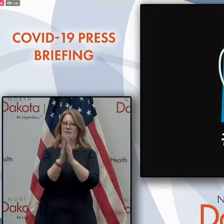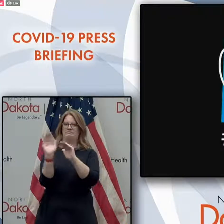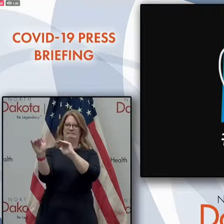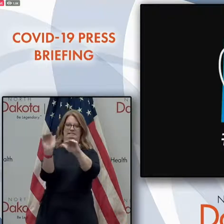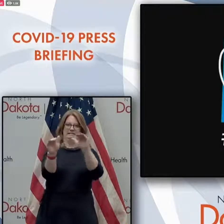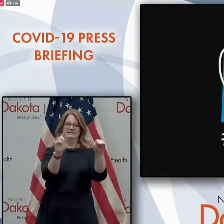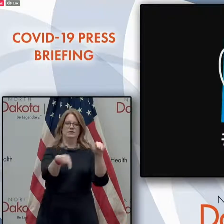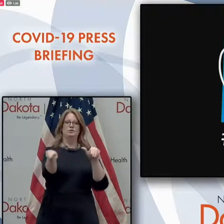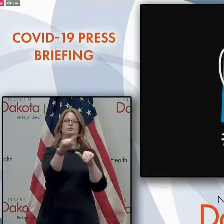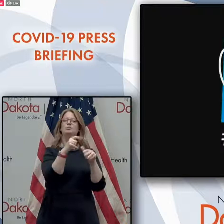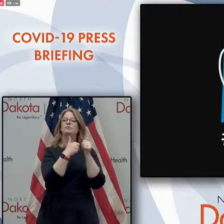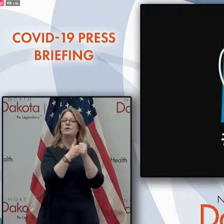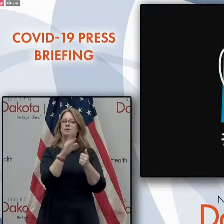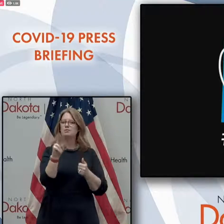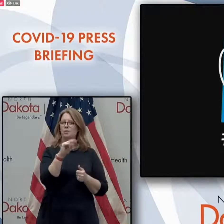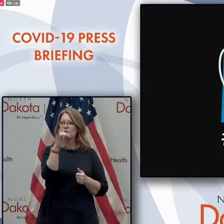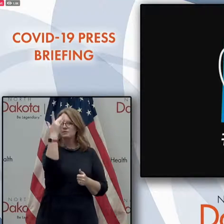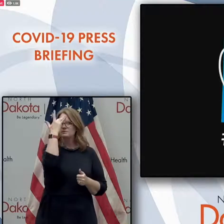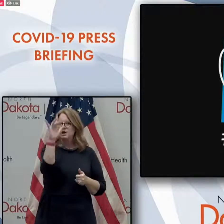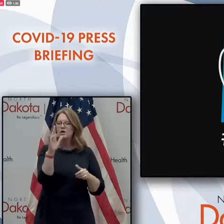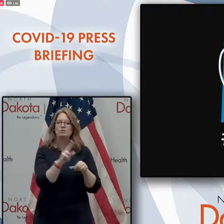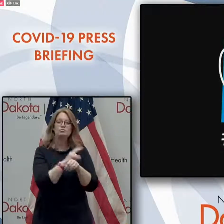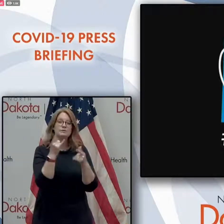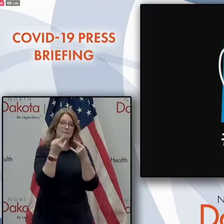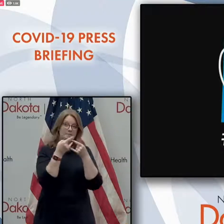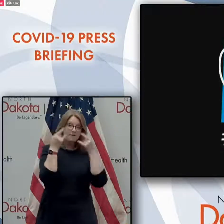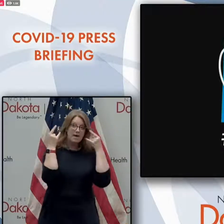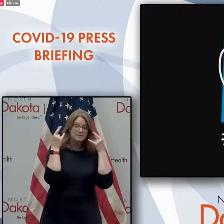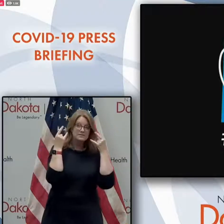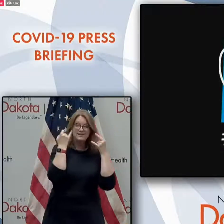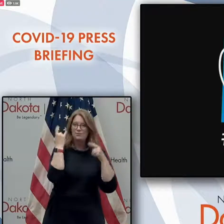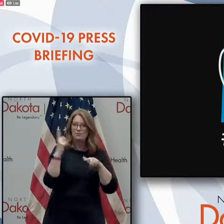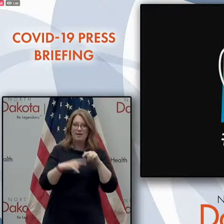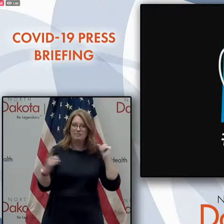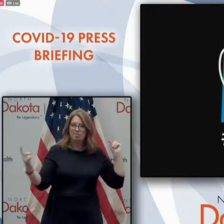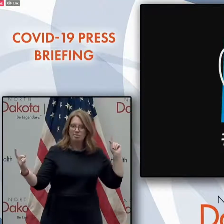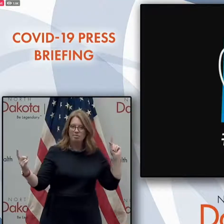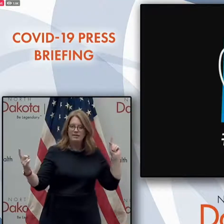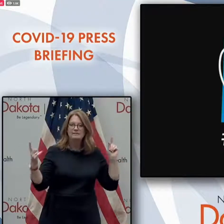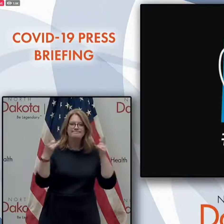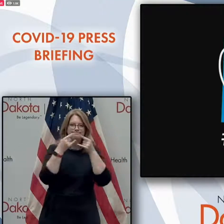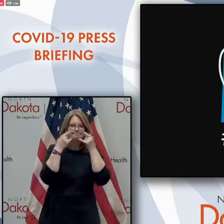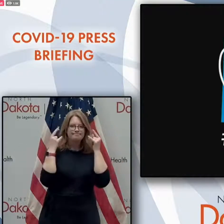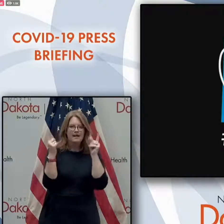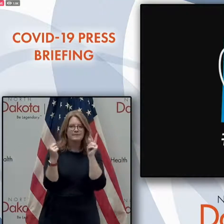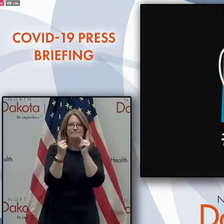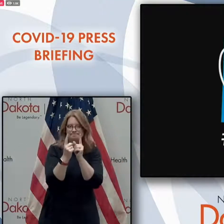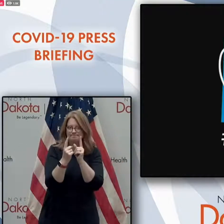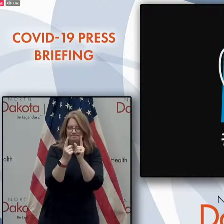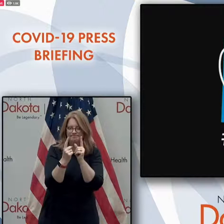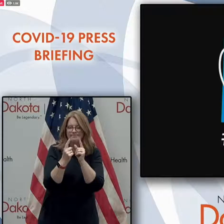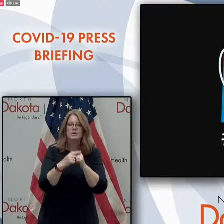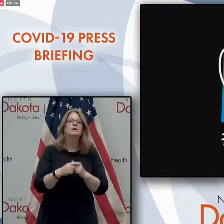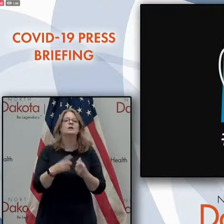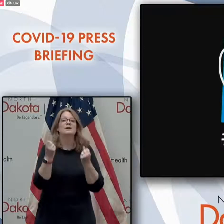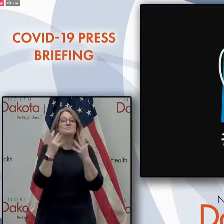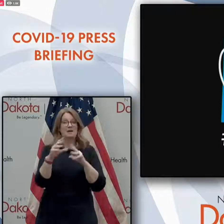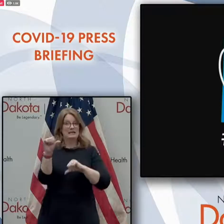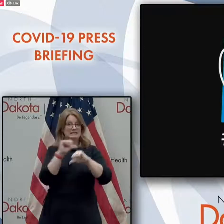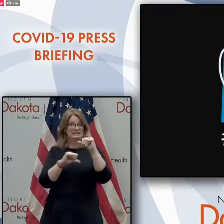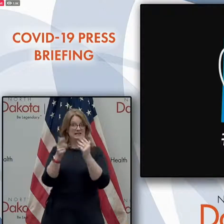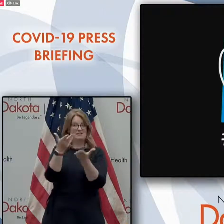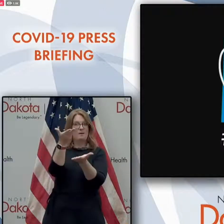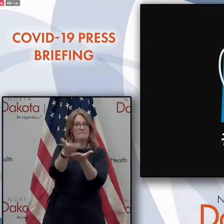North Dakota smart and wear a mask when you can't social distance. And of course, lots of scientific evidence out now that masks do